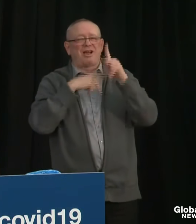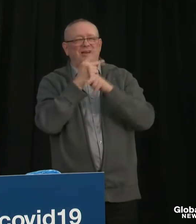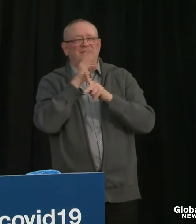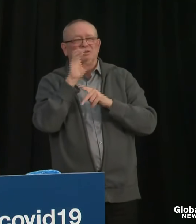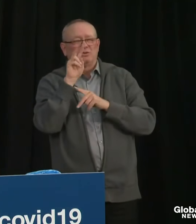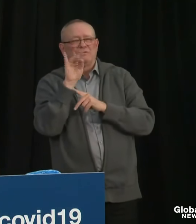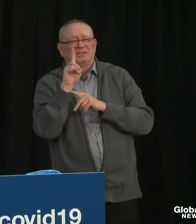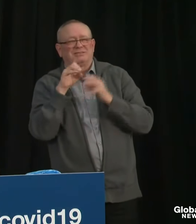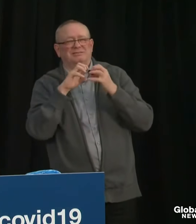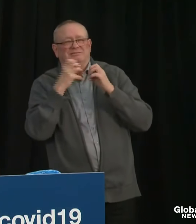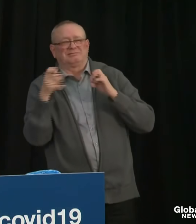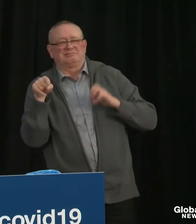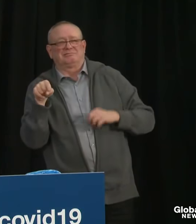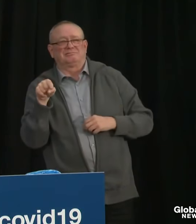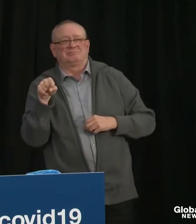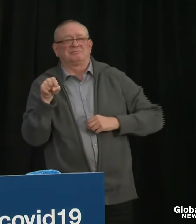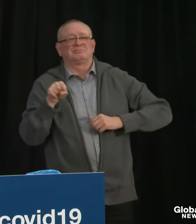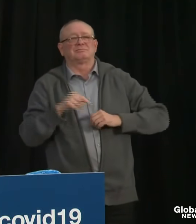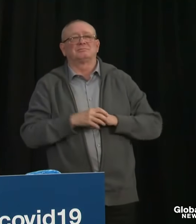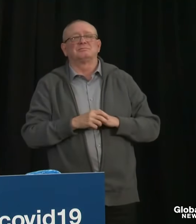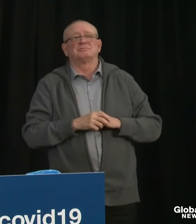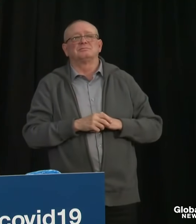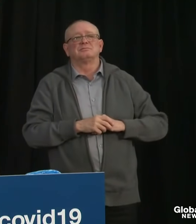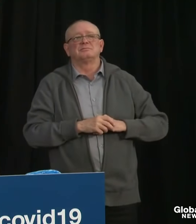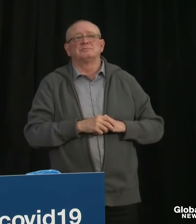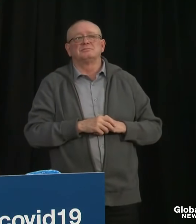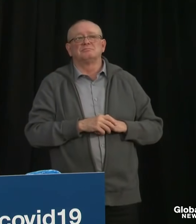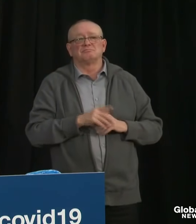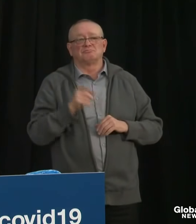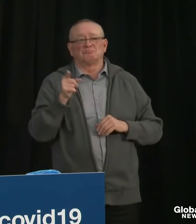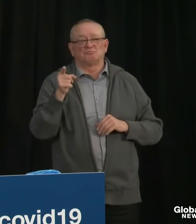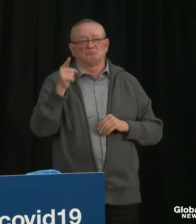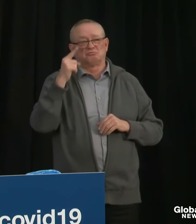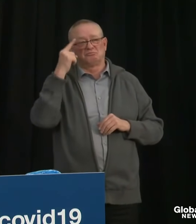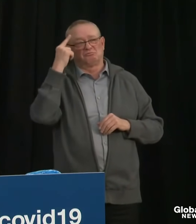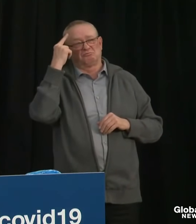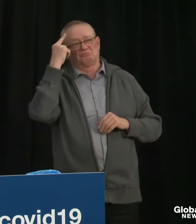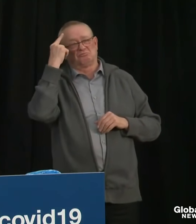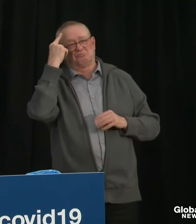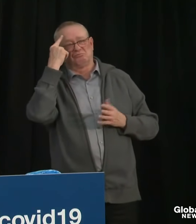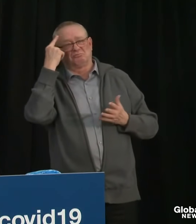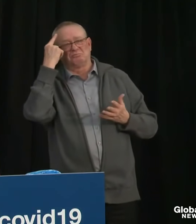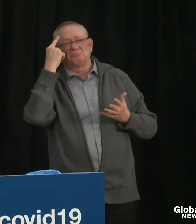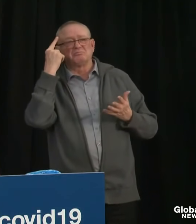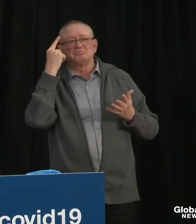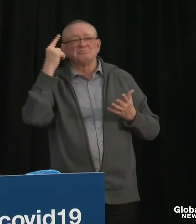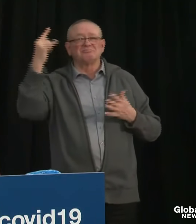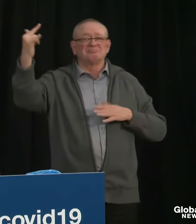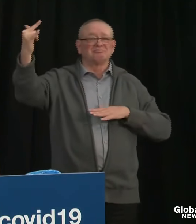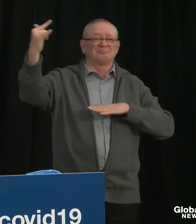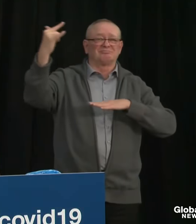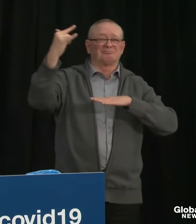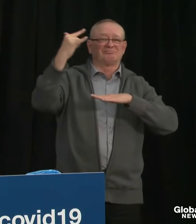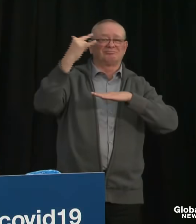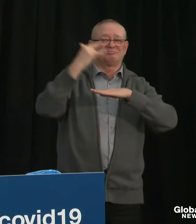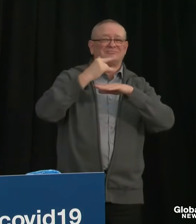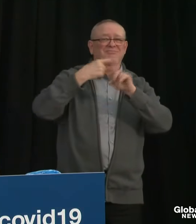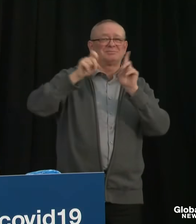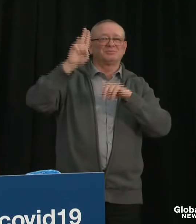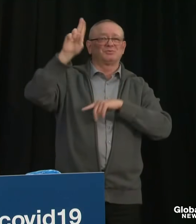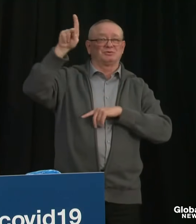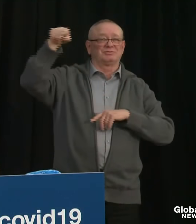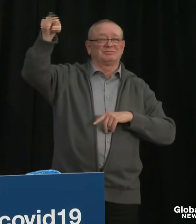have traveled from the UK be tested, or is it just recommended? As well, what about those who are coming via